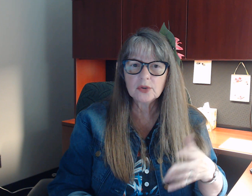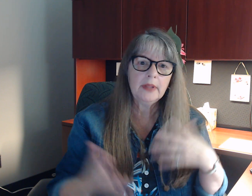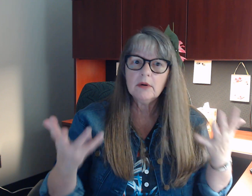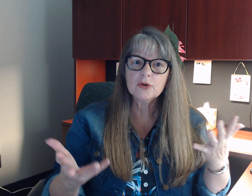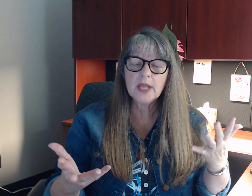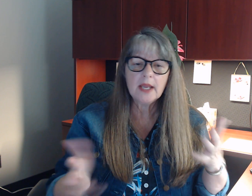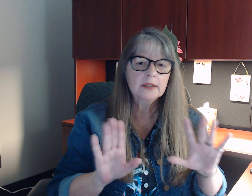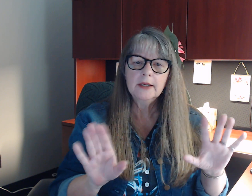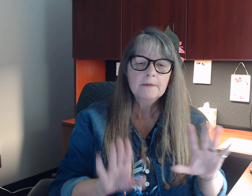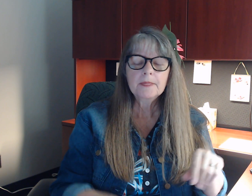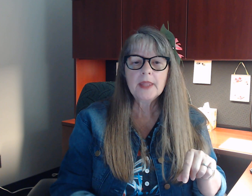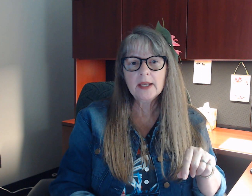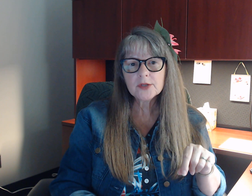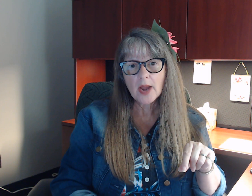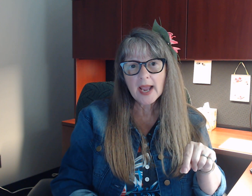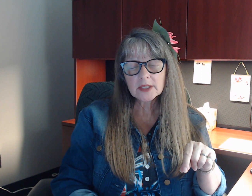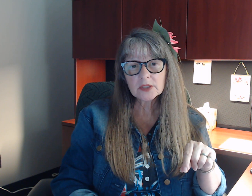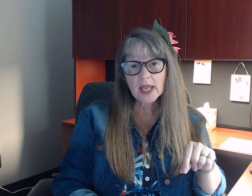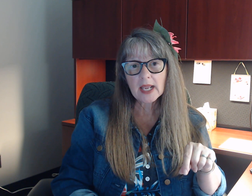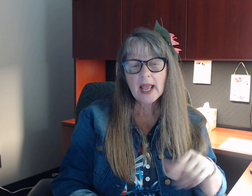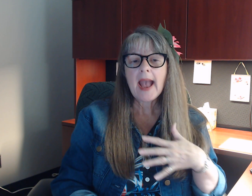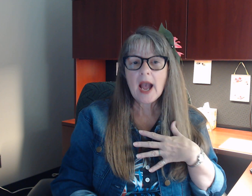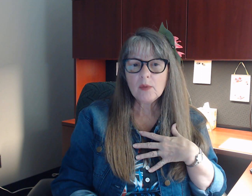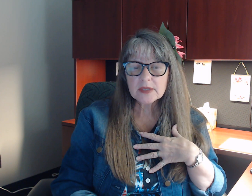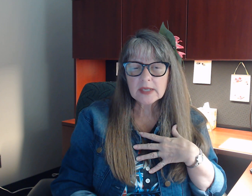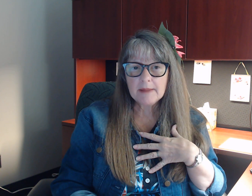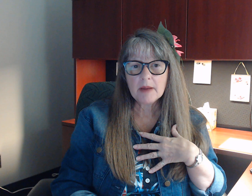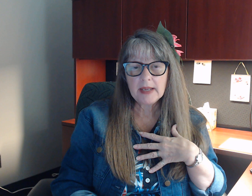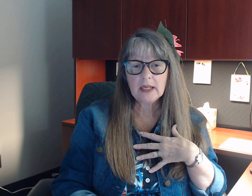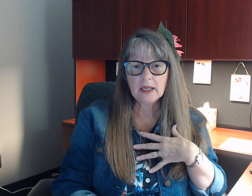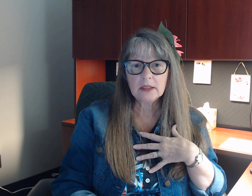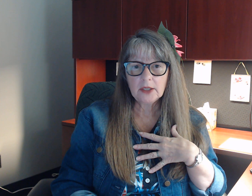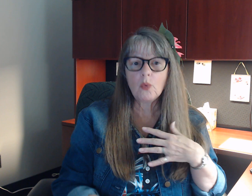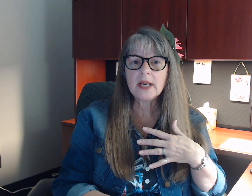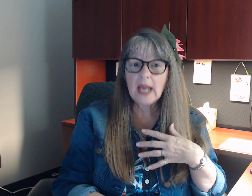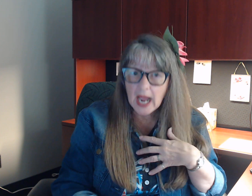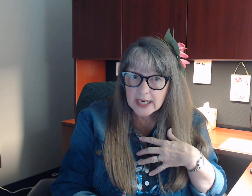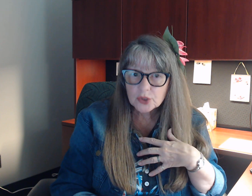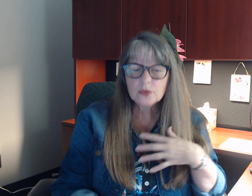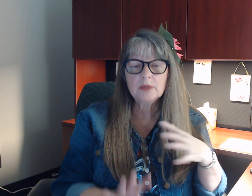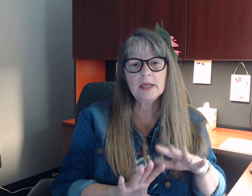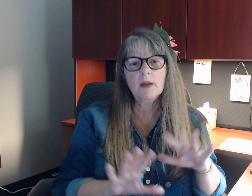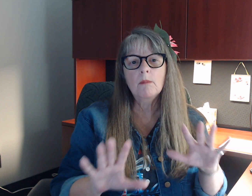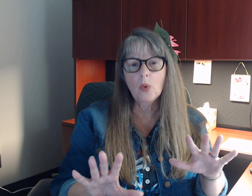I don't understand. And so I had to say, how is it that I'm not making it clear? What can I do to make it more